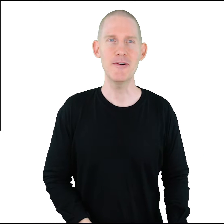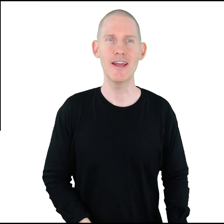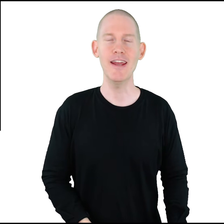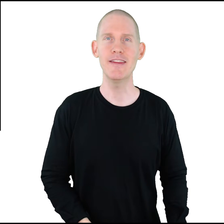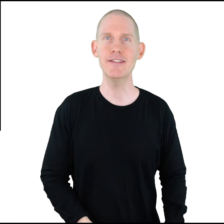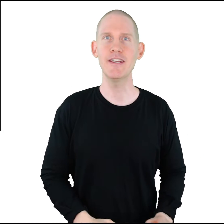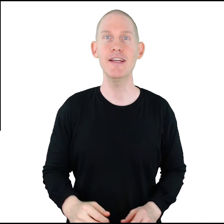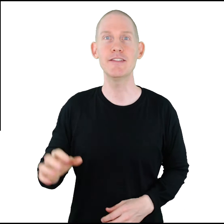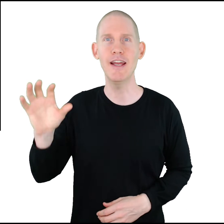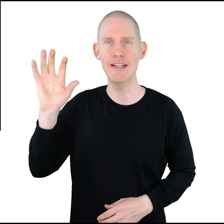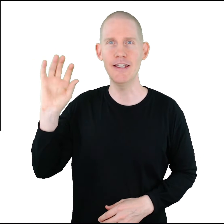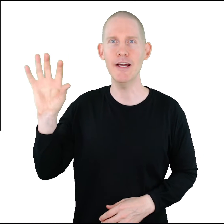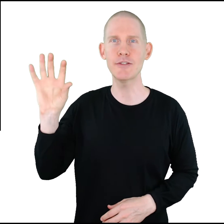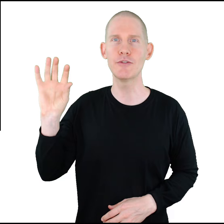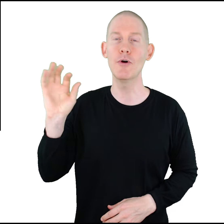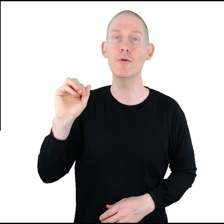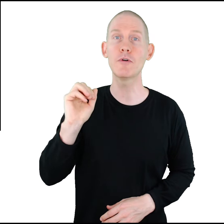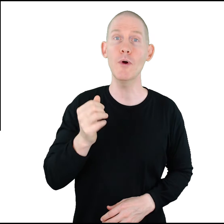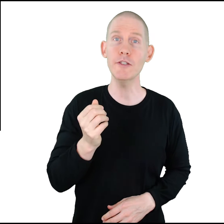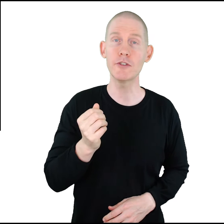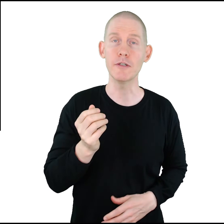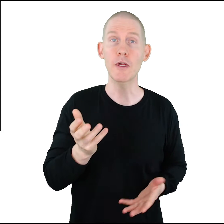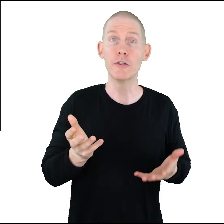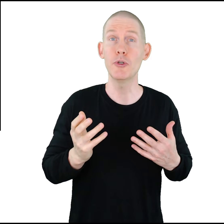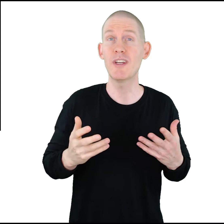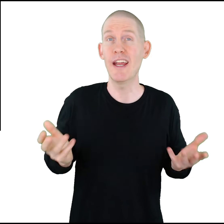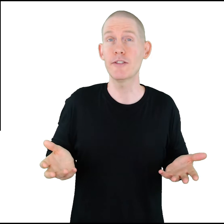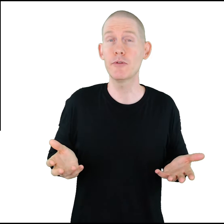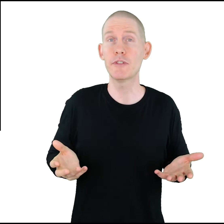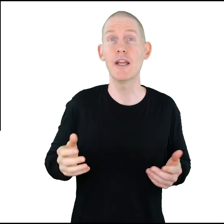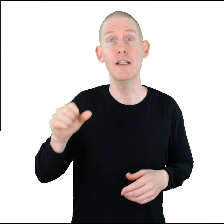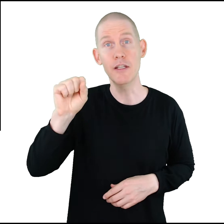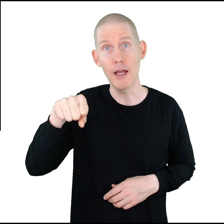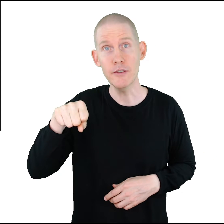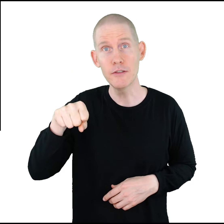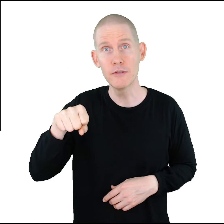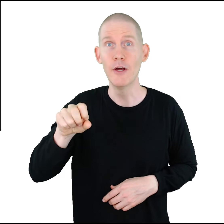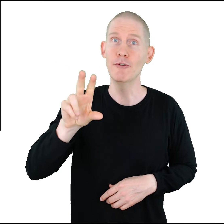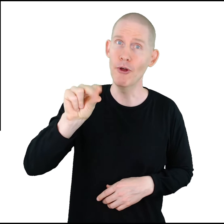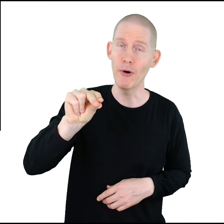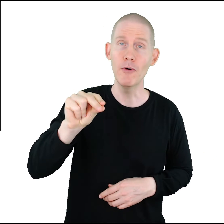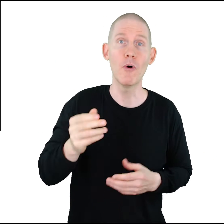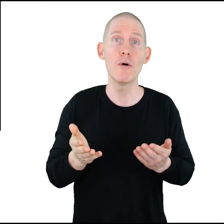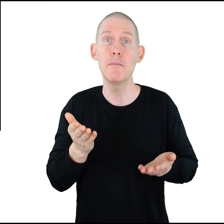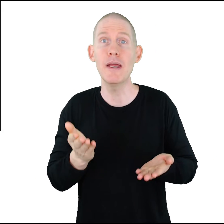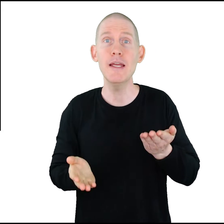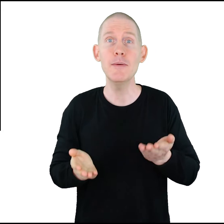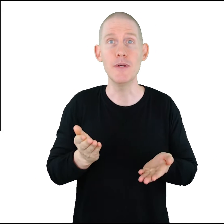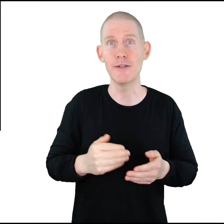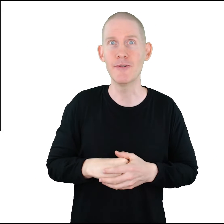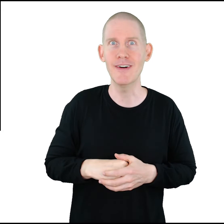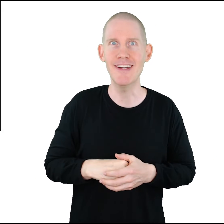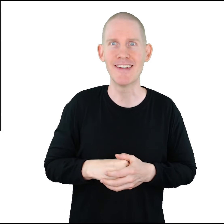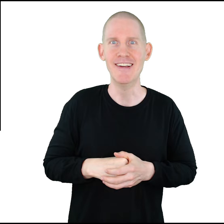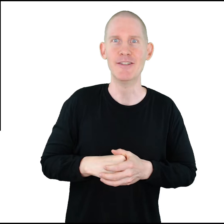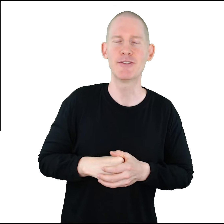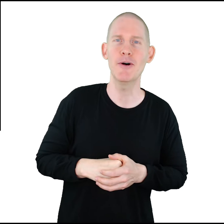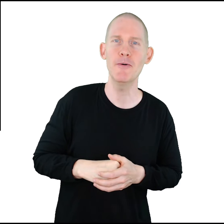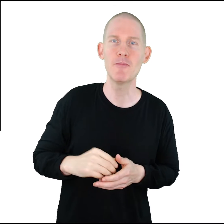Okay, this is a yes-no question. So you can answer it saying yes, no, or maybe, right? So at